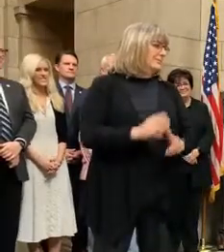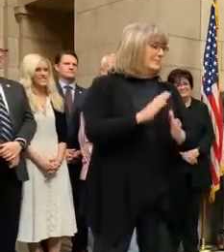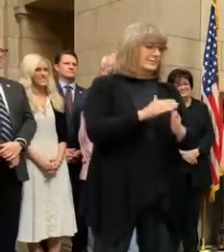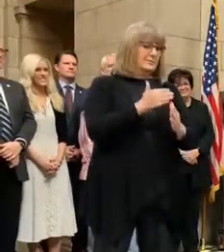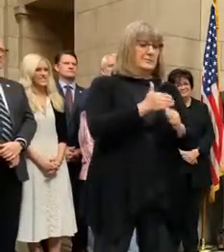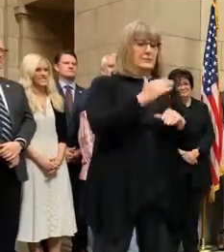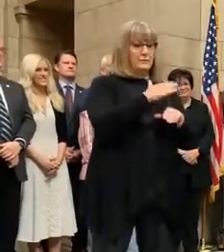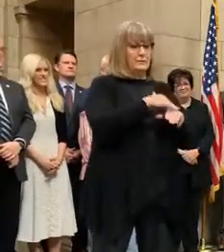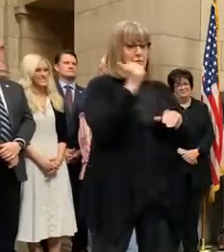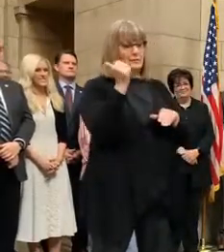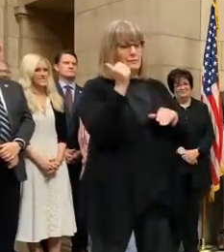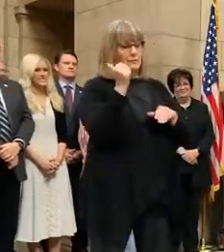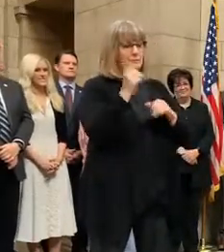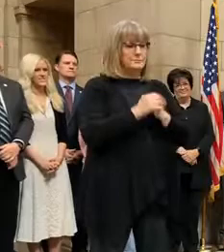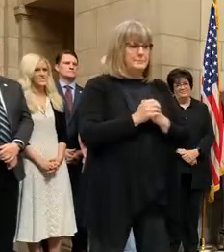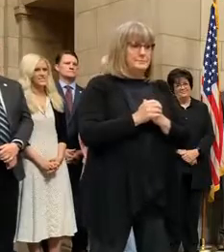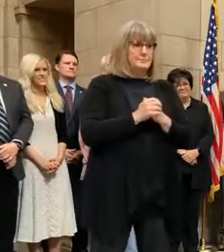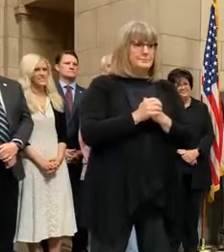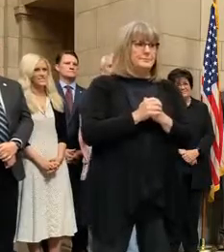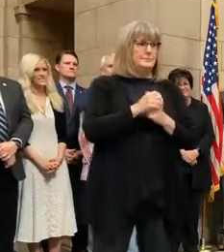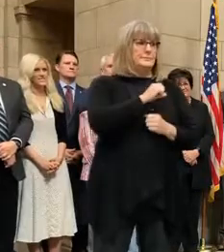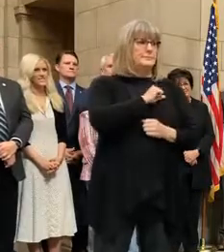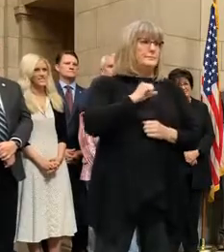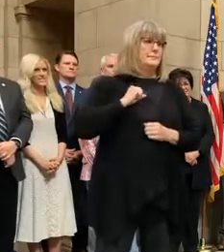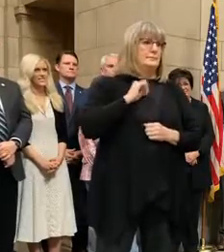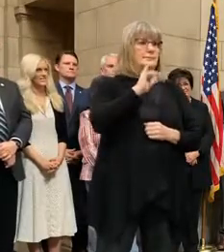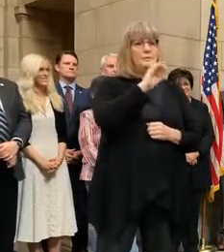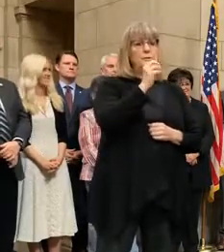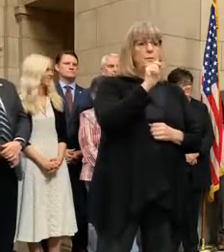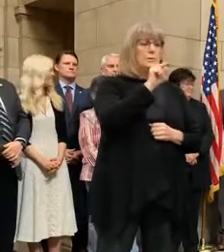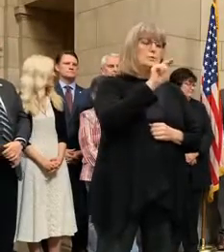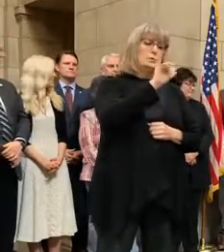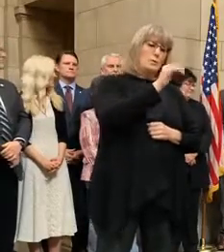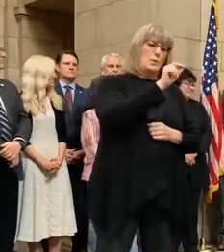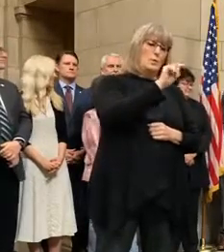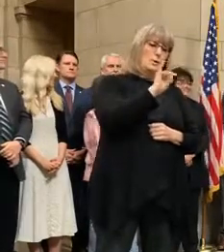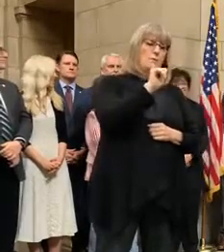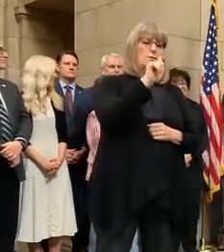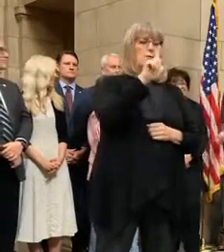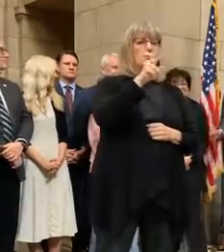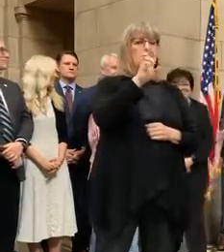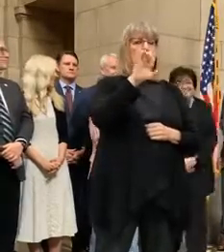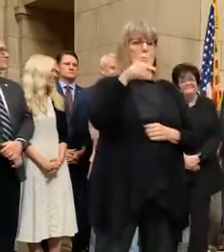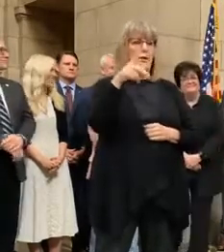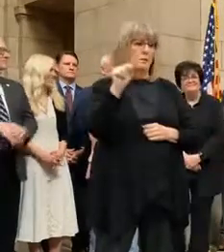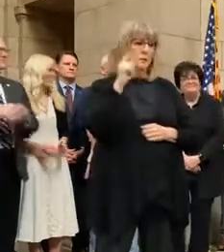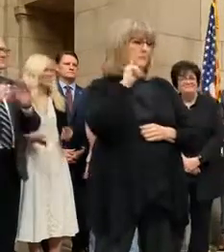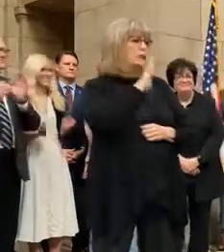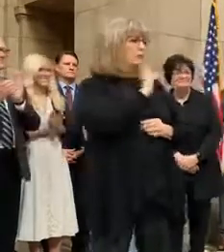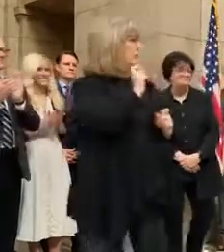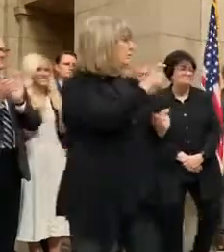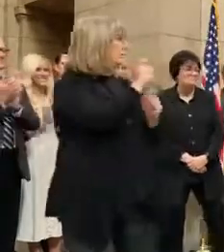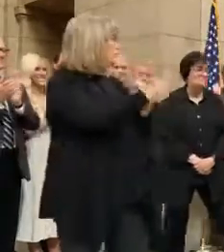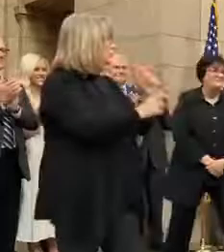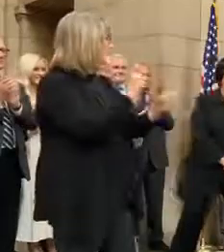Next, I'd like to call up Senator Joni Albright for her contributions on the Revenue